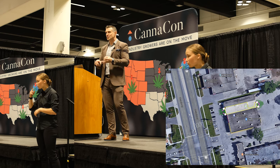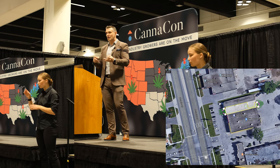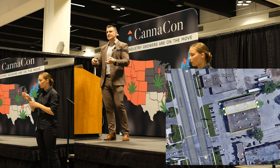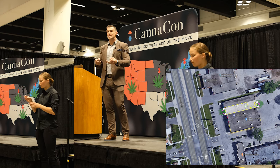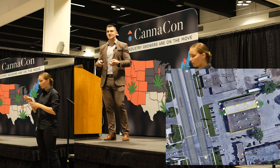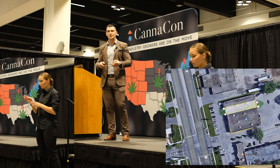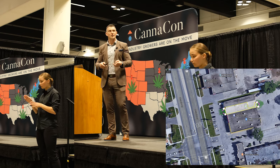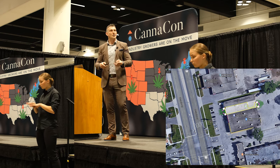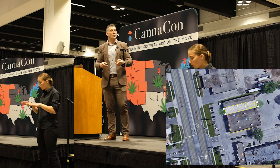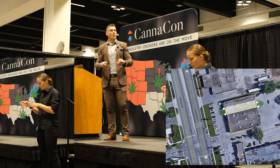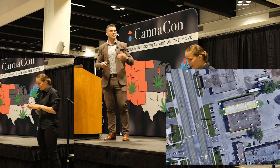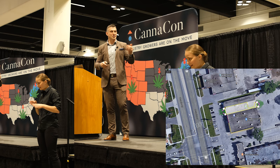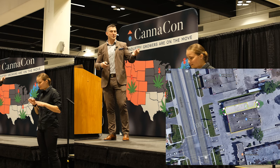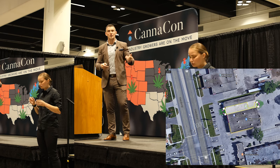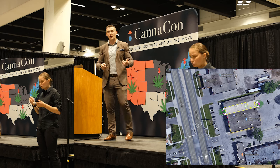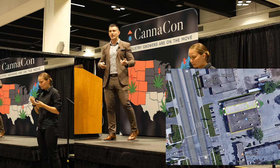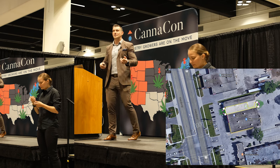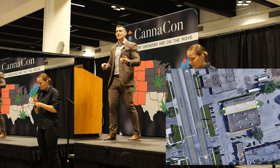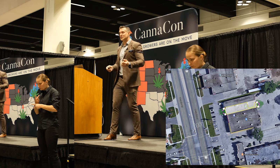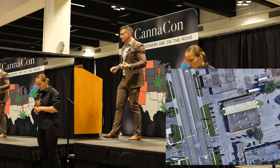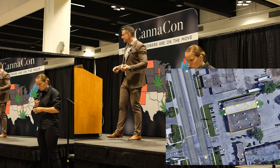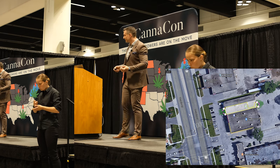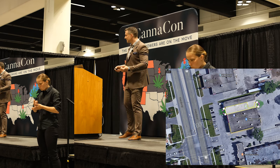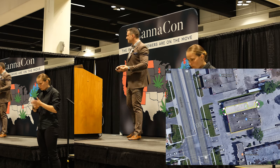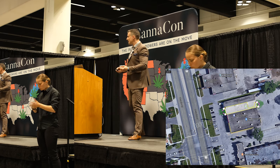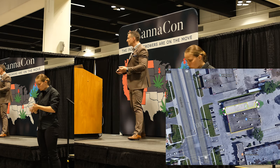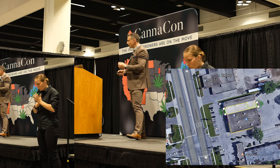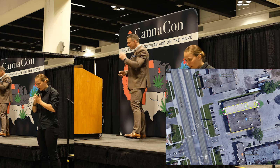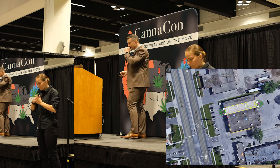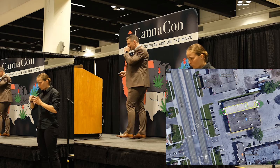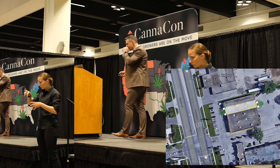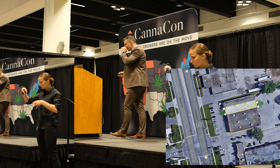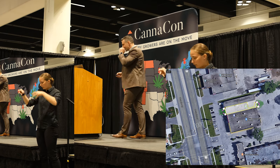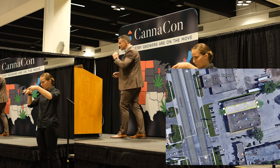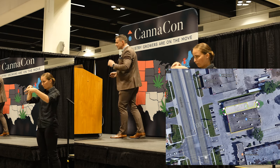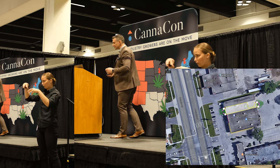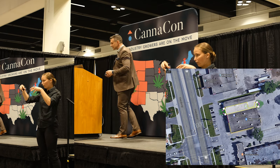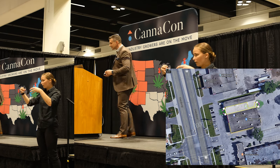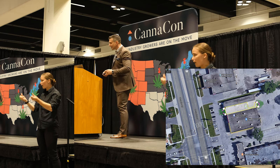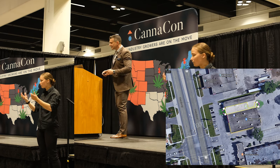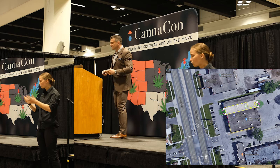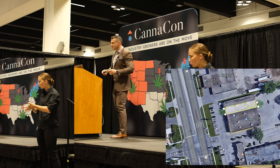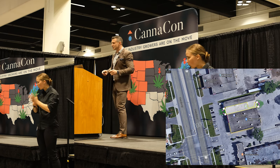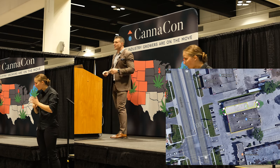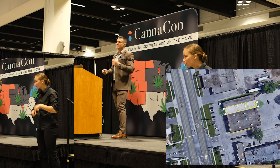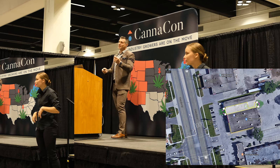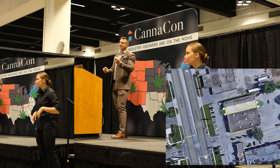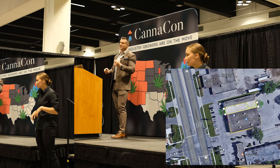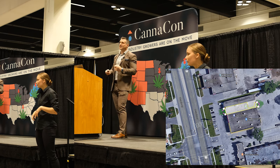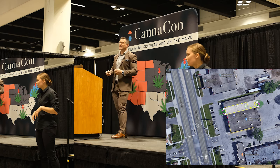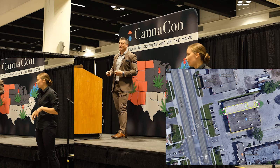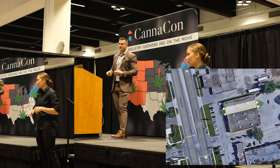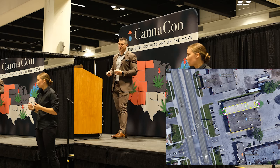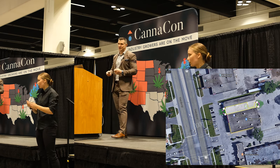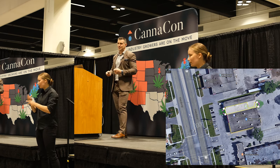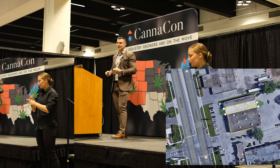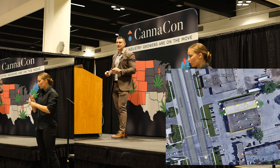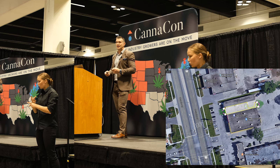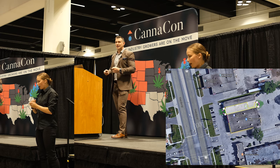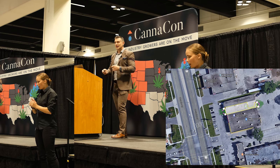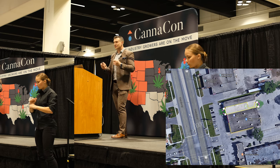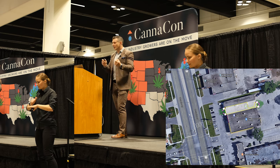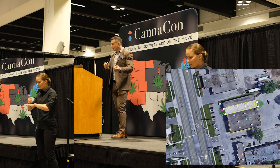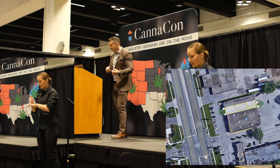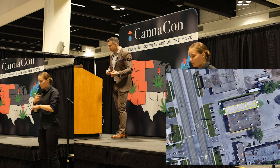to get a strong sense of what's going to be required from a visual surveillance standpoint, and use particular design tools to try to minimize the amount of cameras that are going to